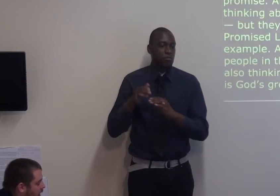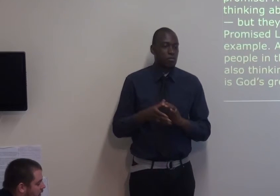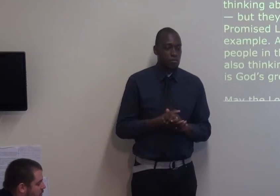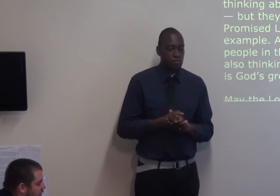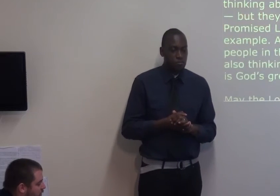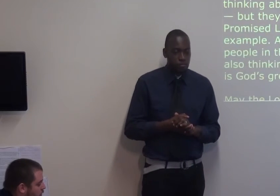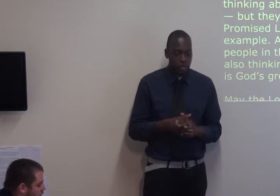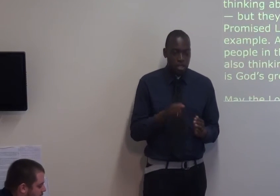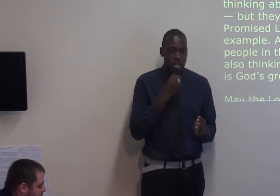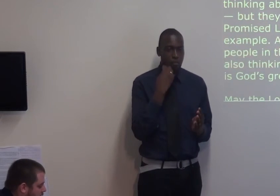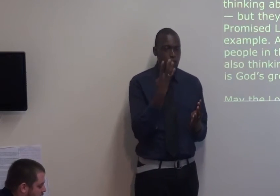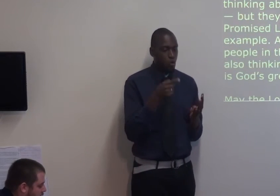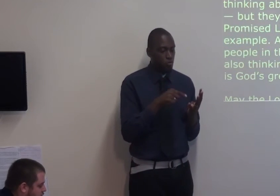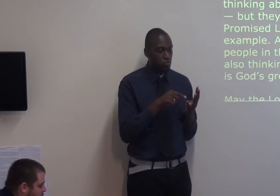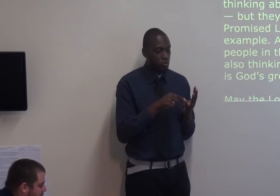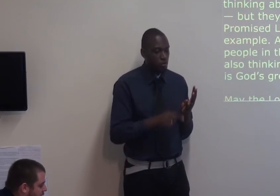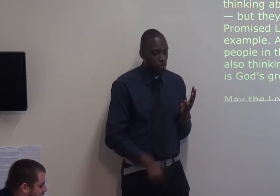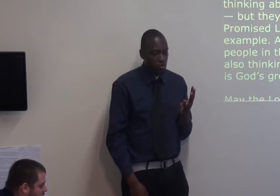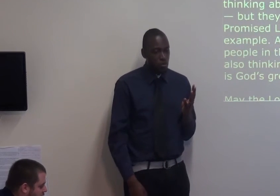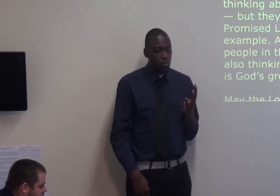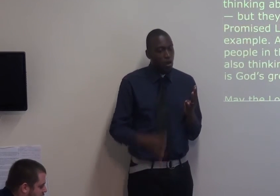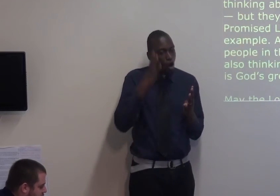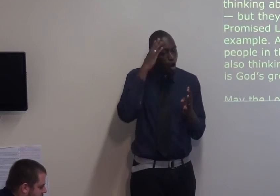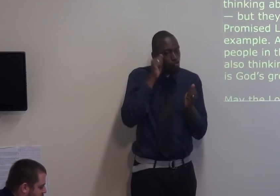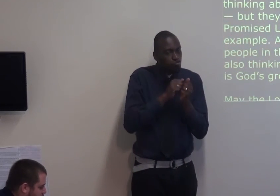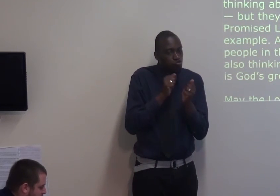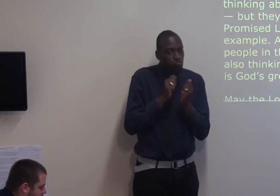And number four, remember God's great promise.